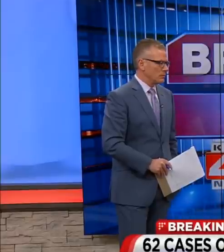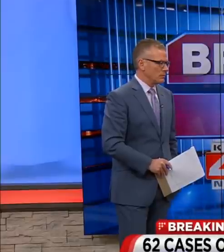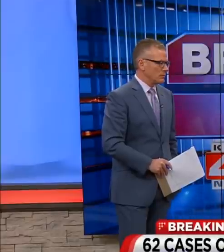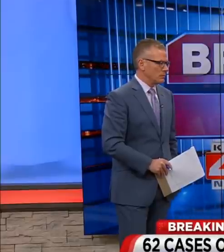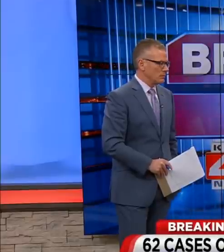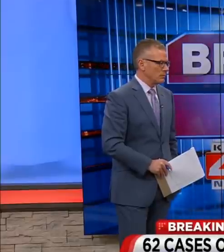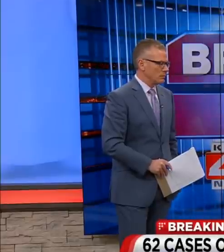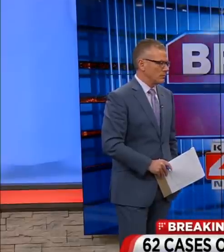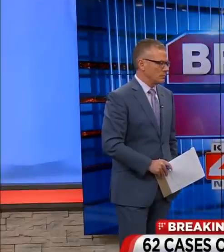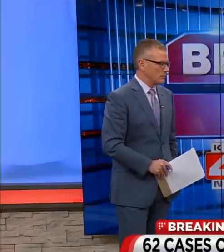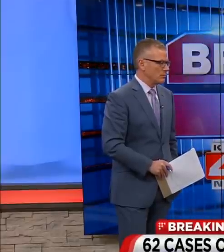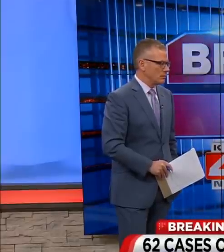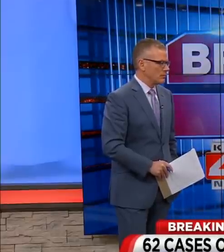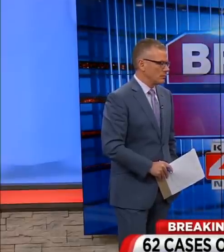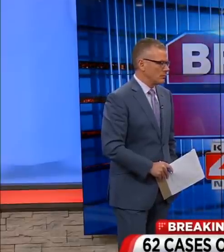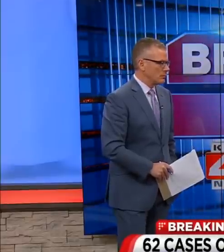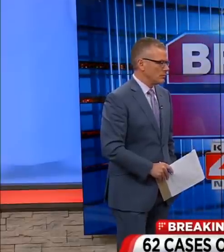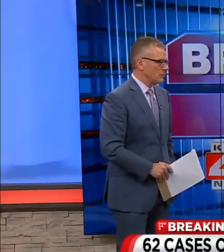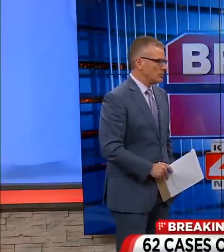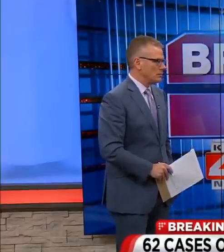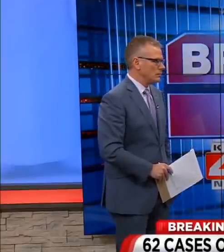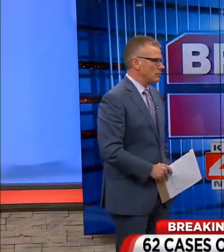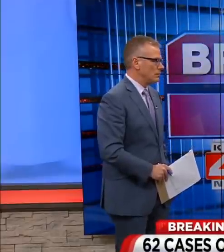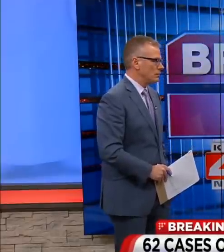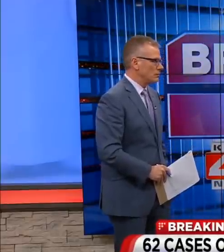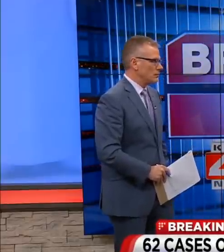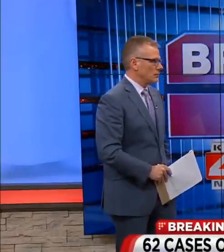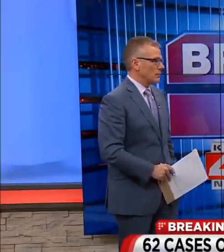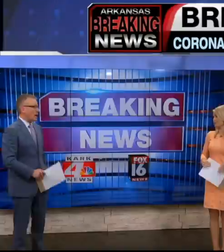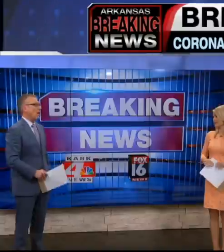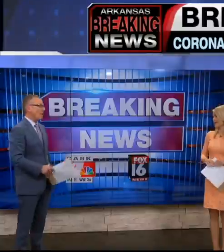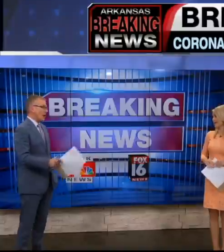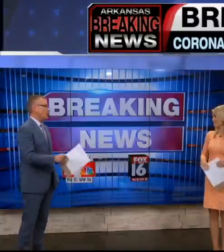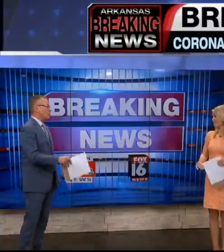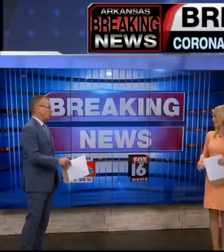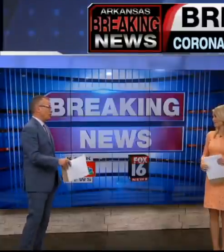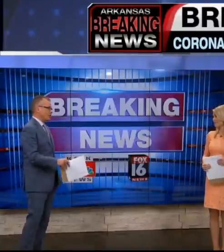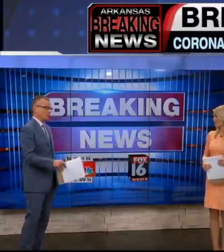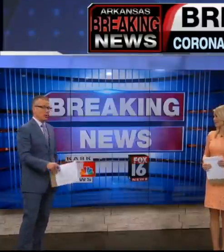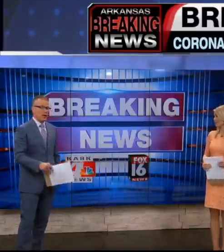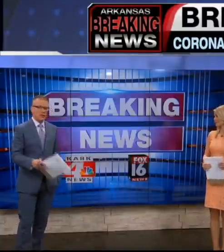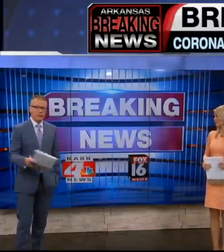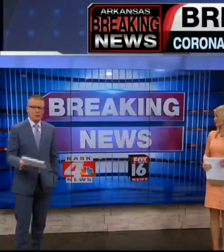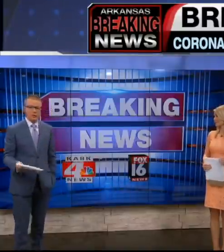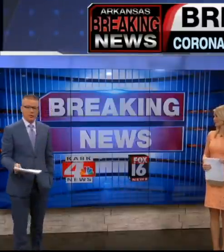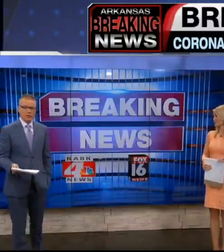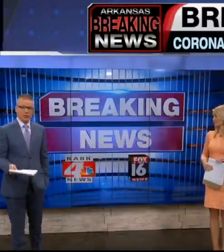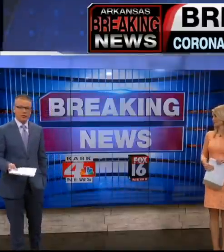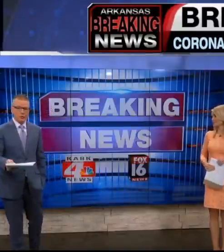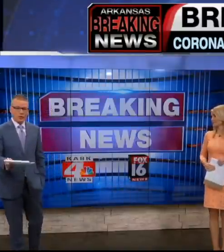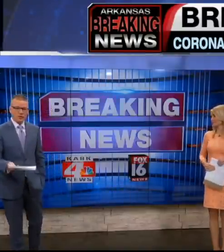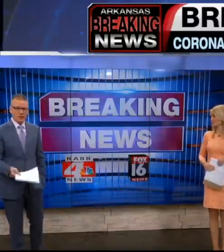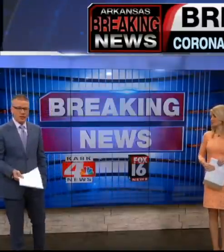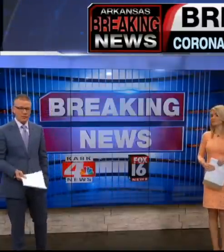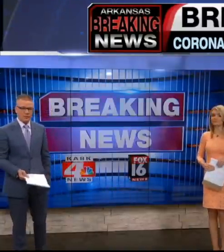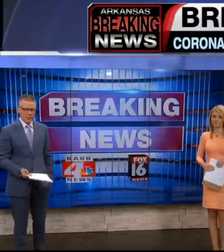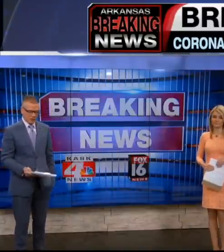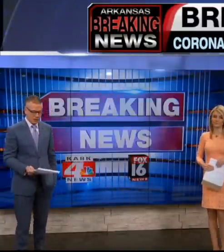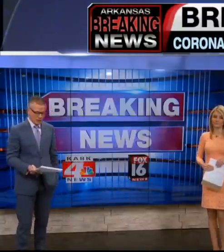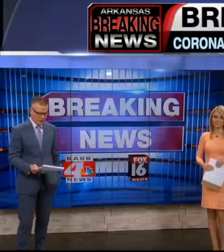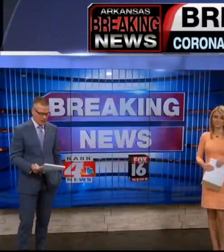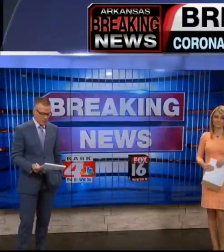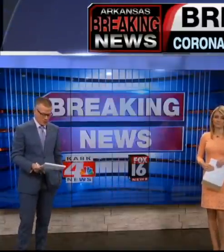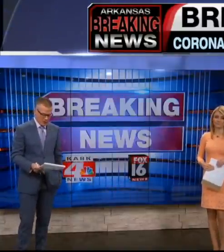increasing amount of community spread, which is something we're just now hearing for the first time today. And that community spread, if you were joining us and watching the governor